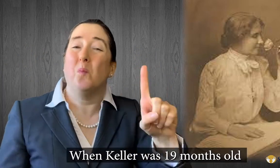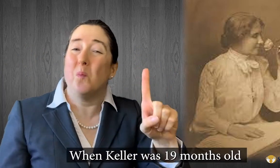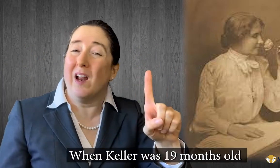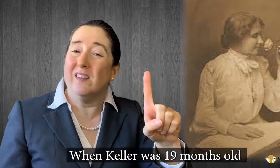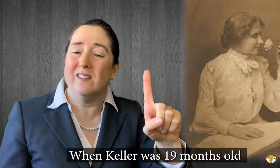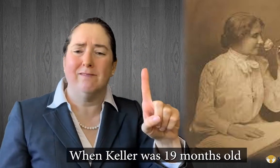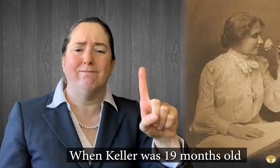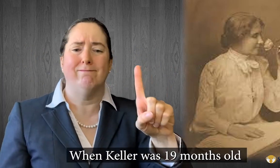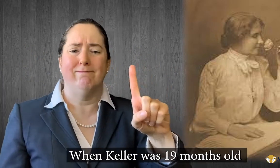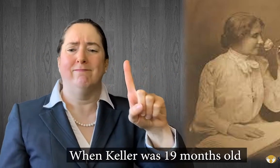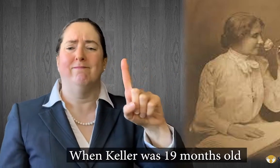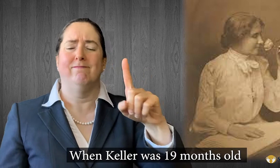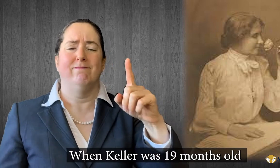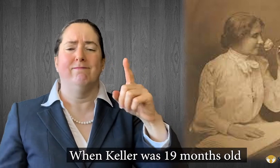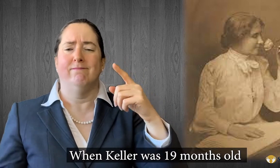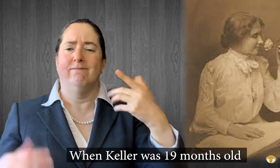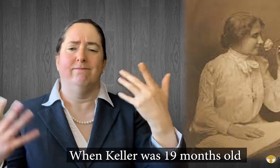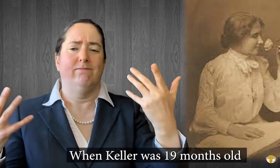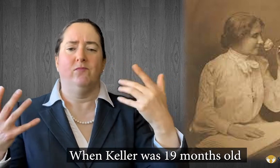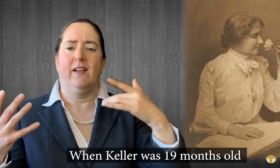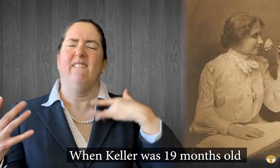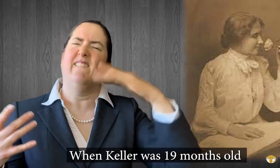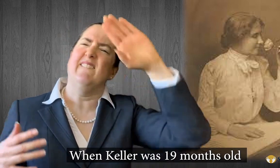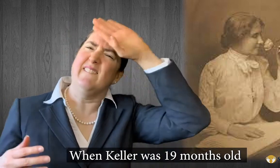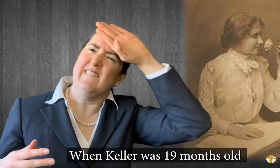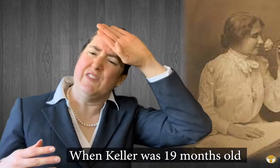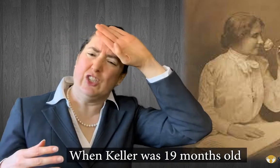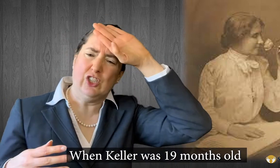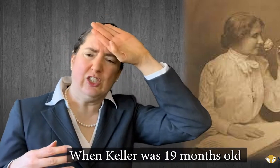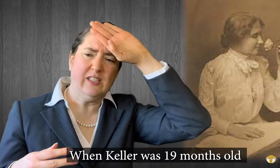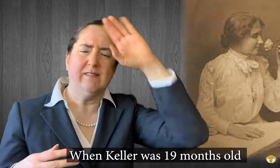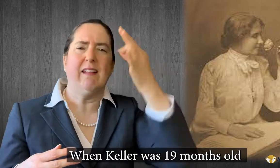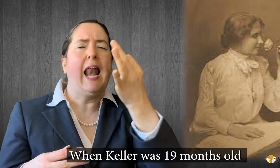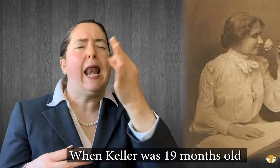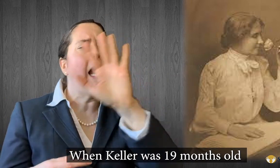When Keller was 19 months old, she contracted an illness known as brain fever.